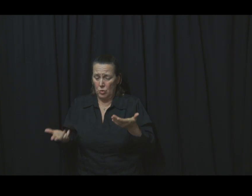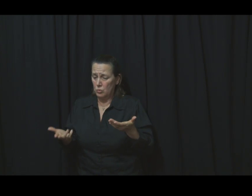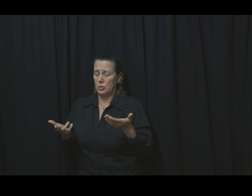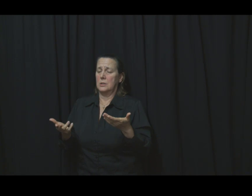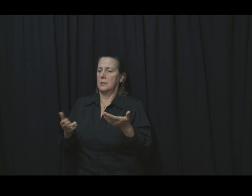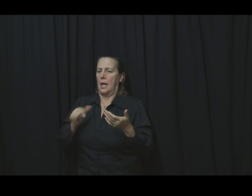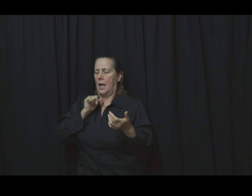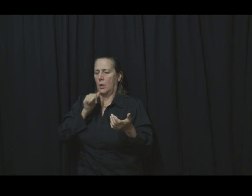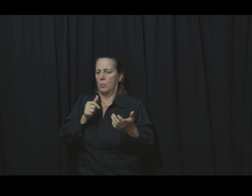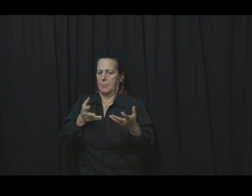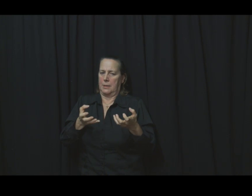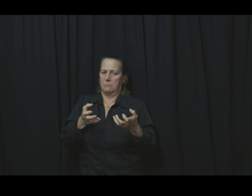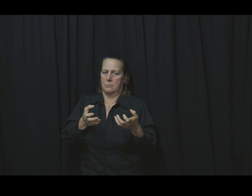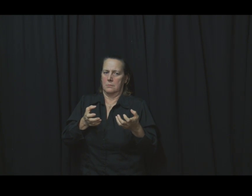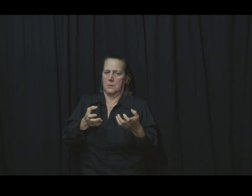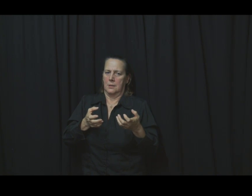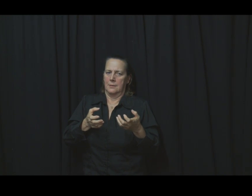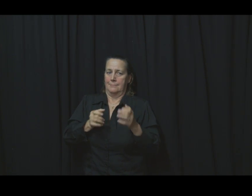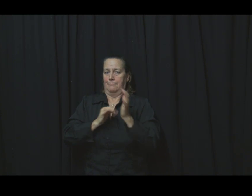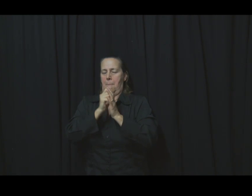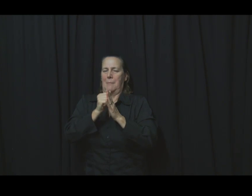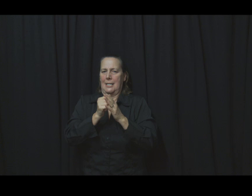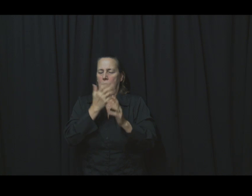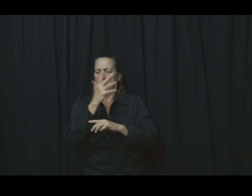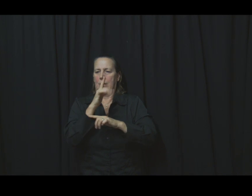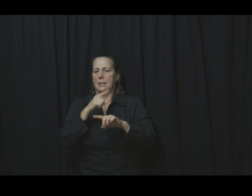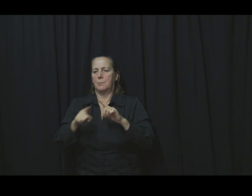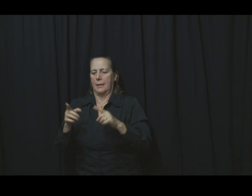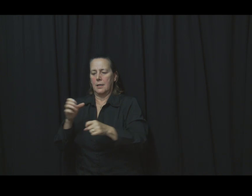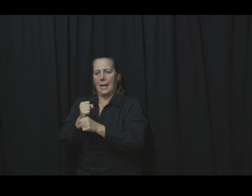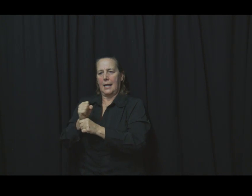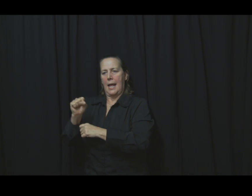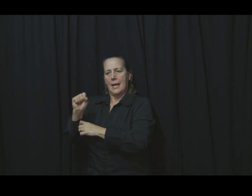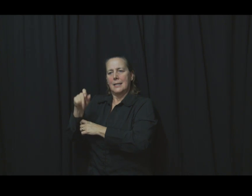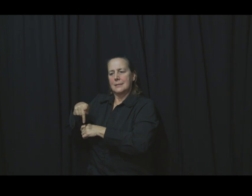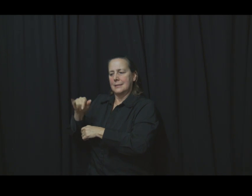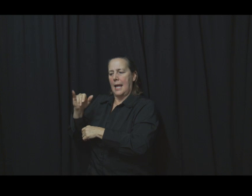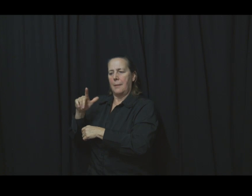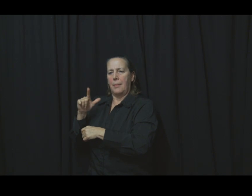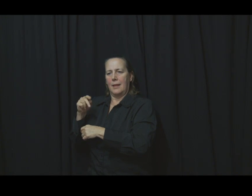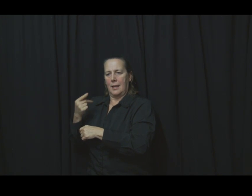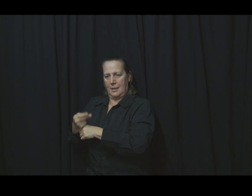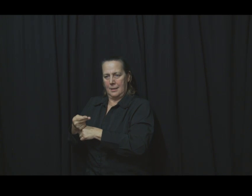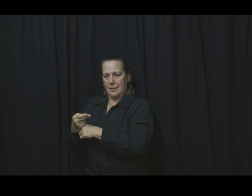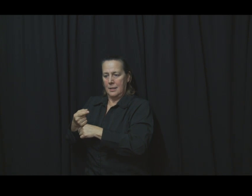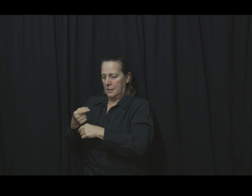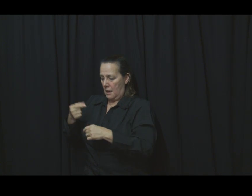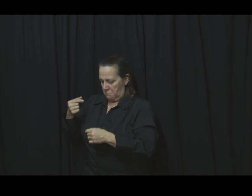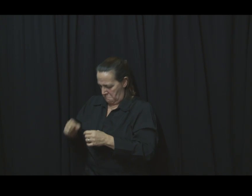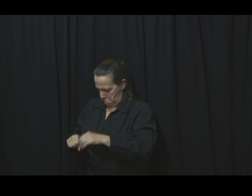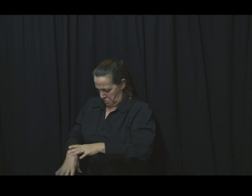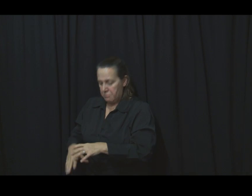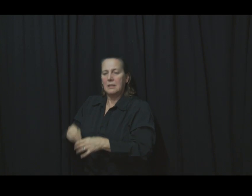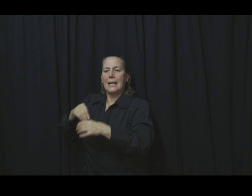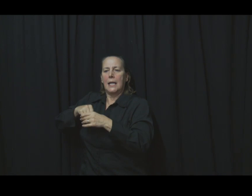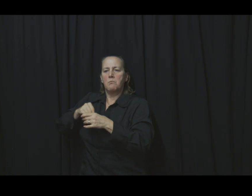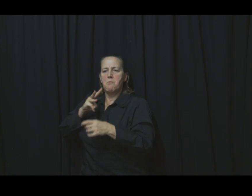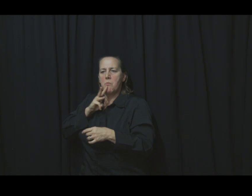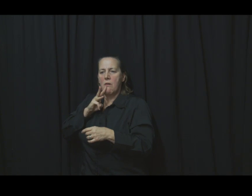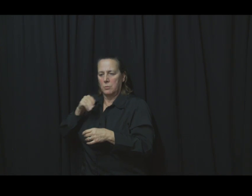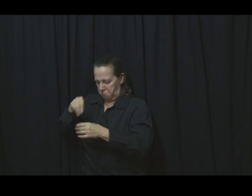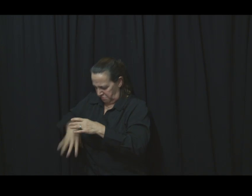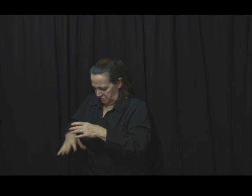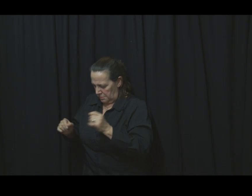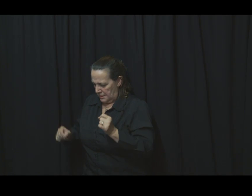mean to trees, but get a sapling and put it underwater for a year it will not survive in